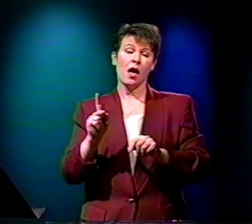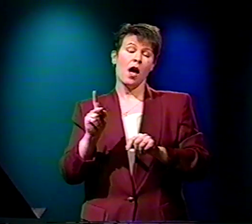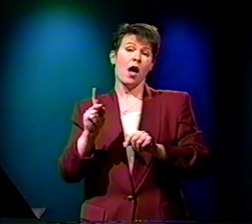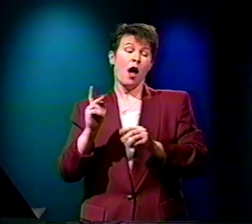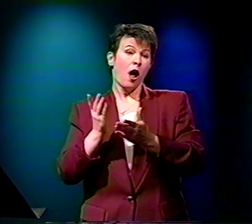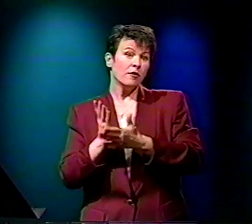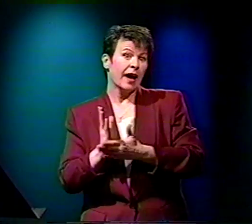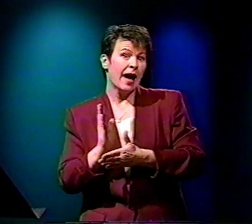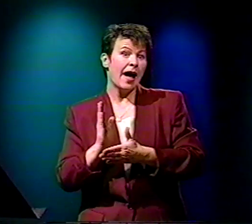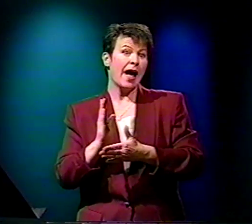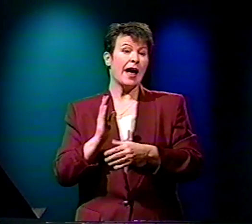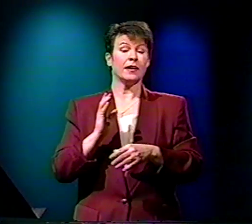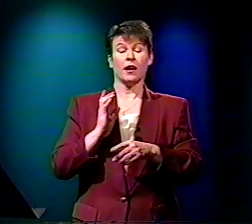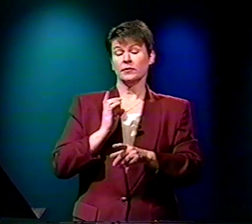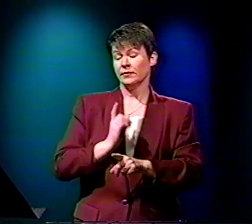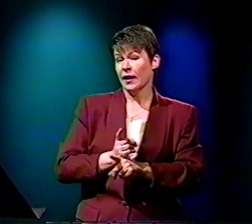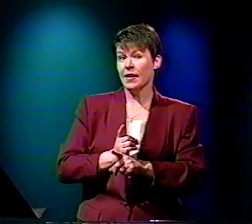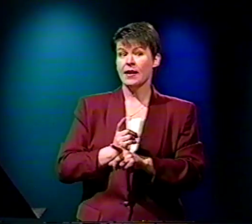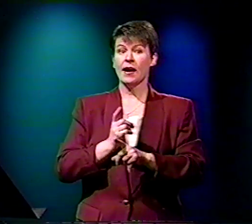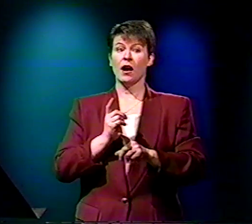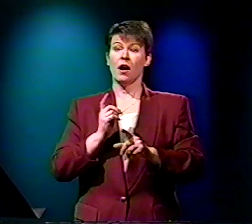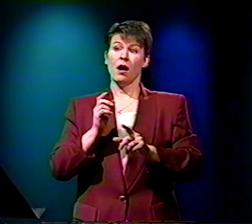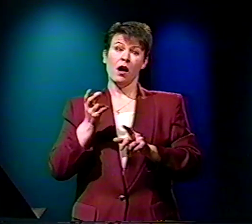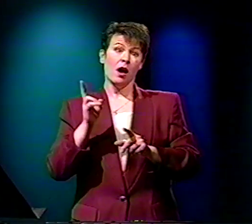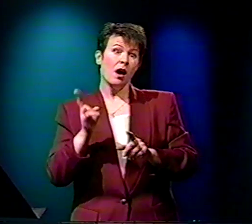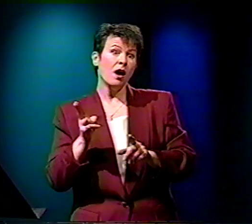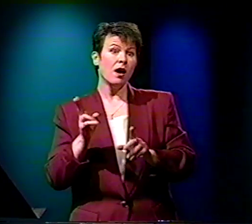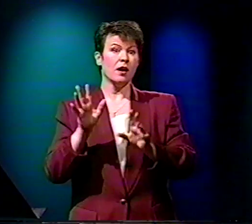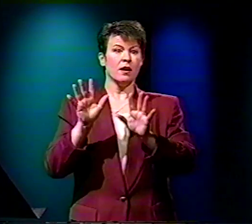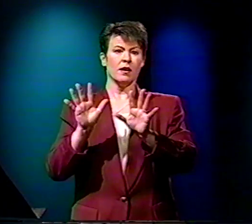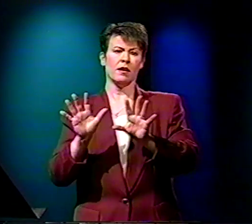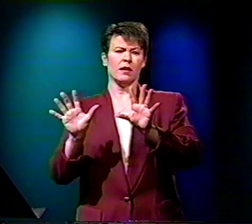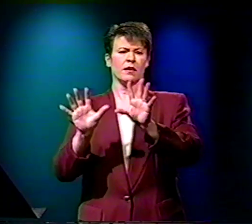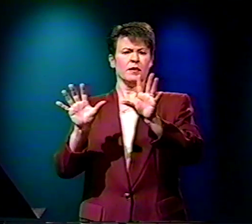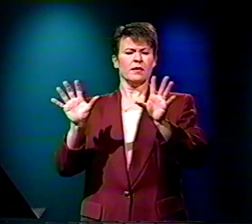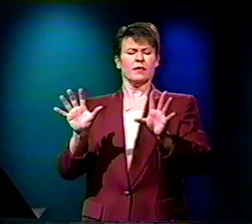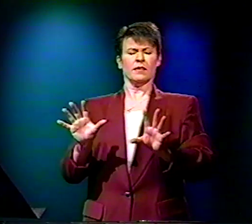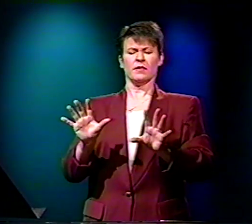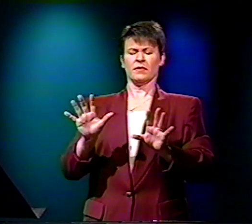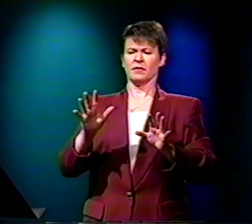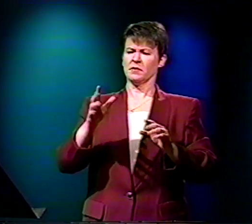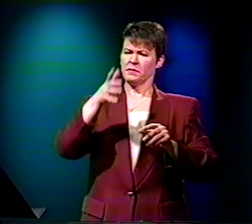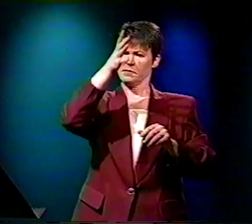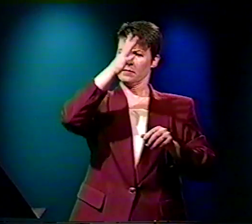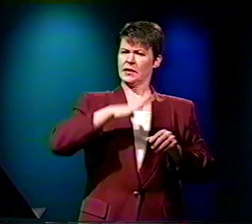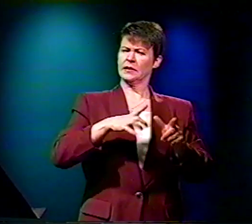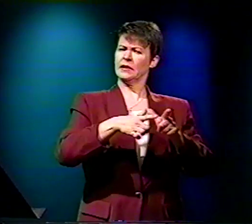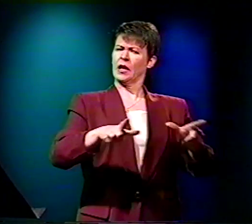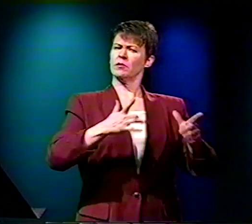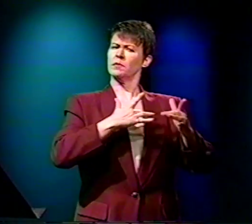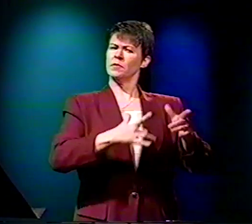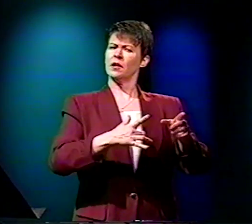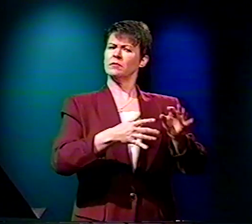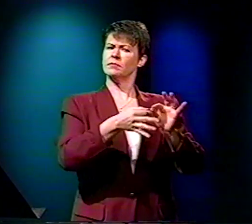such as, okay, all right, huh, right? And those are reflections